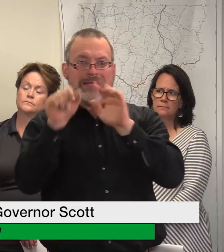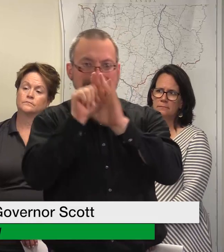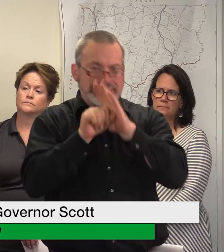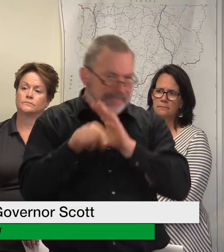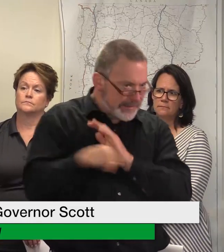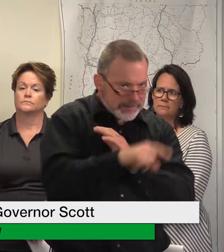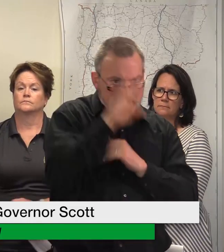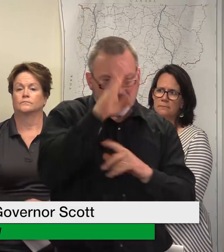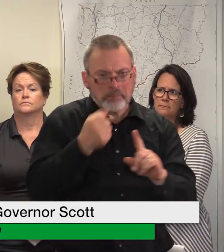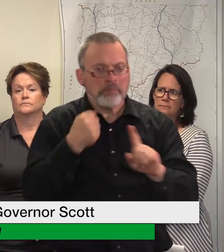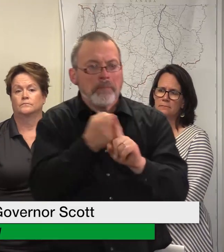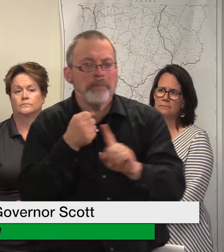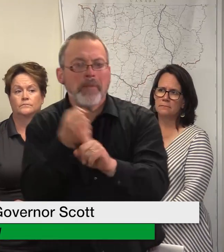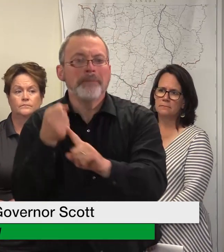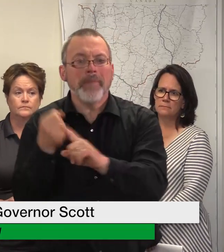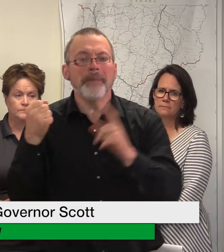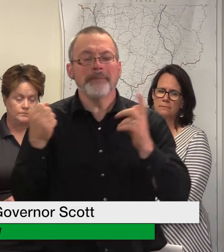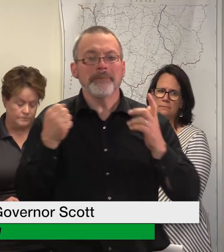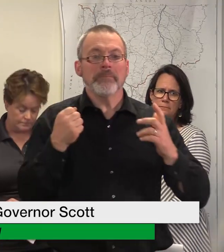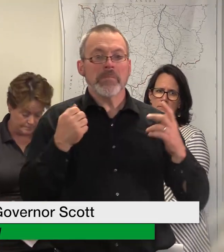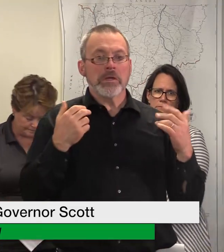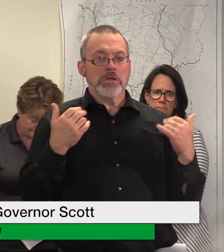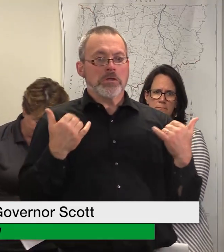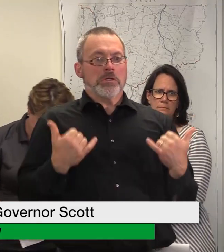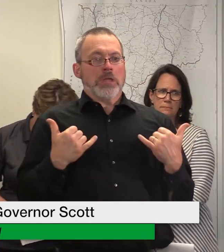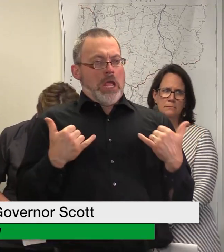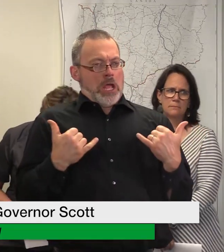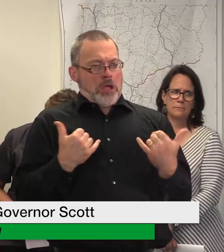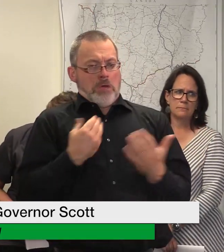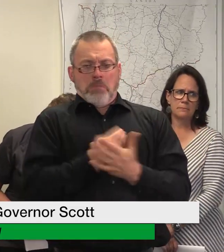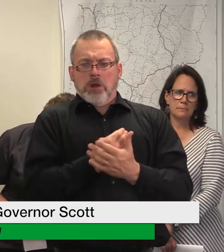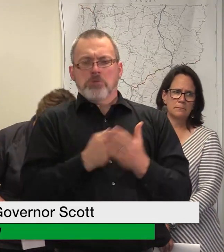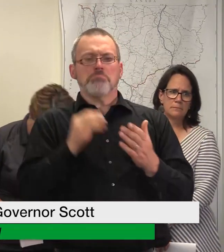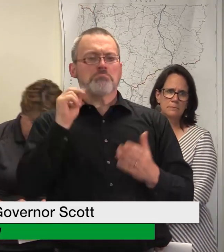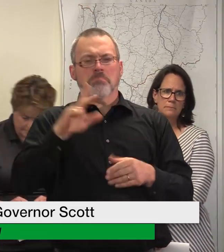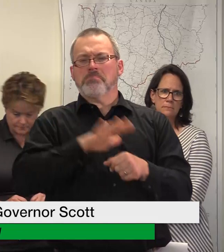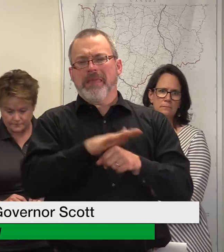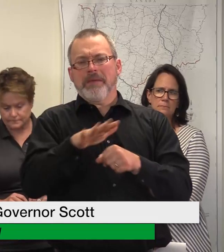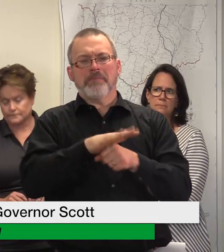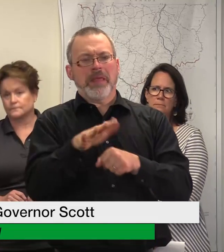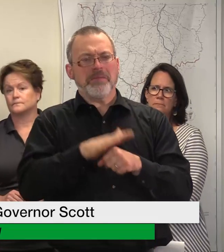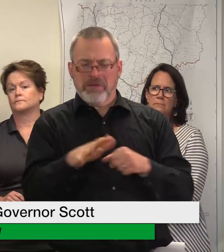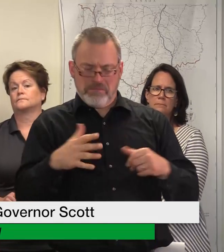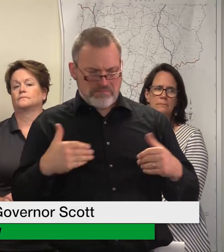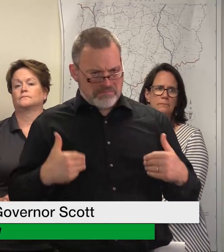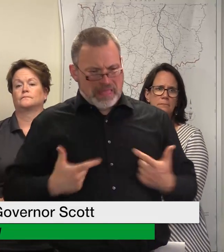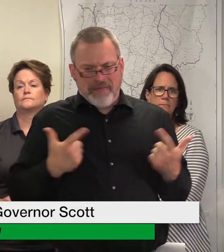right now, there is no issue whatsoever for the funding to support Vermont.